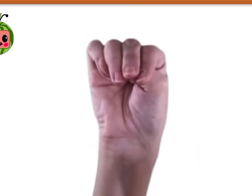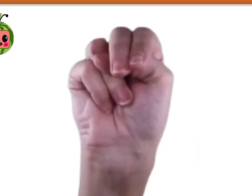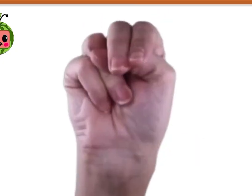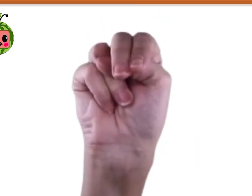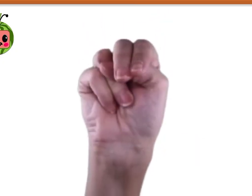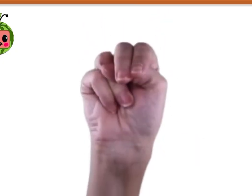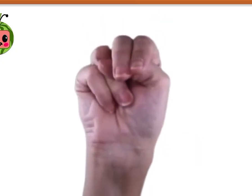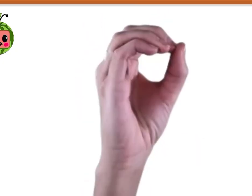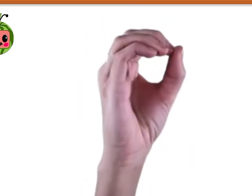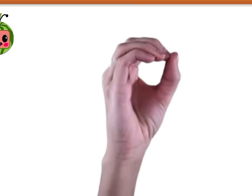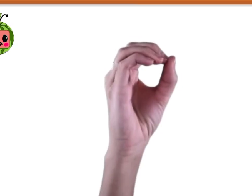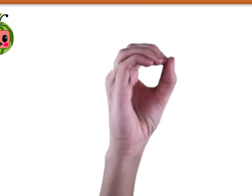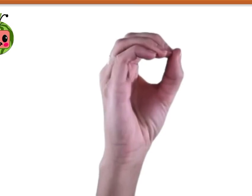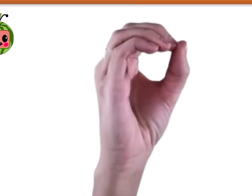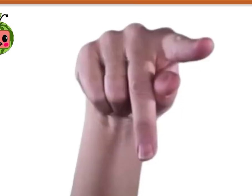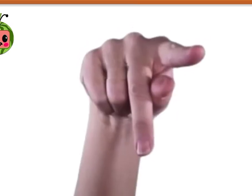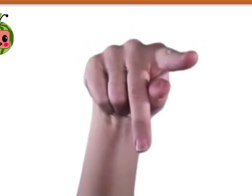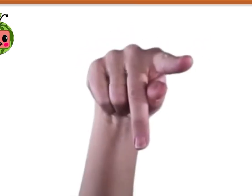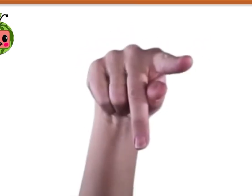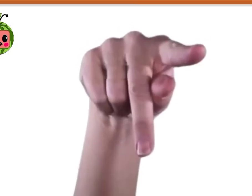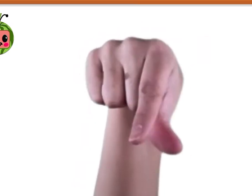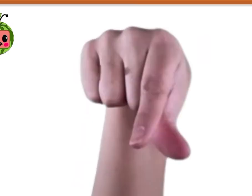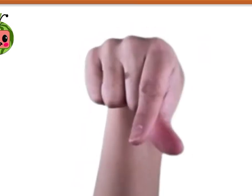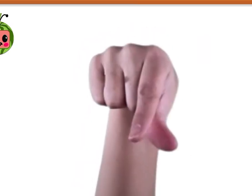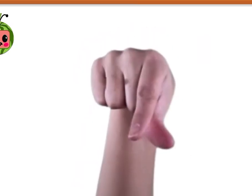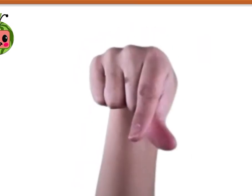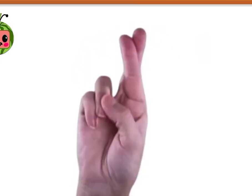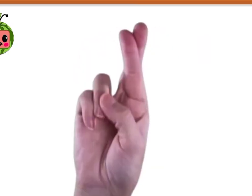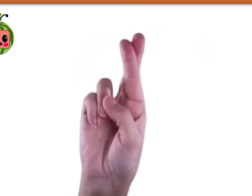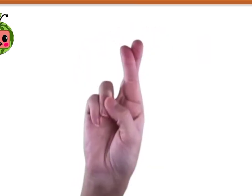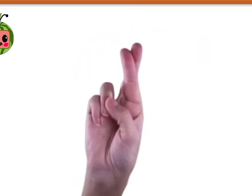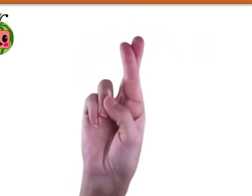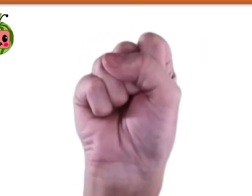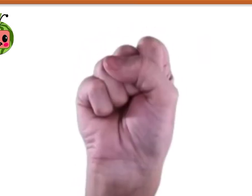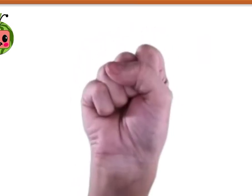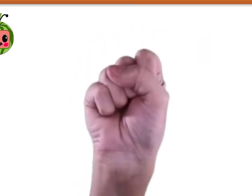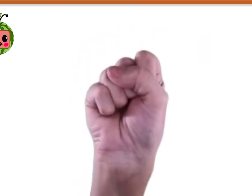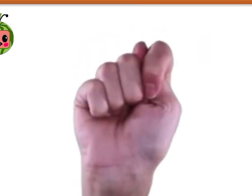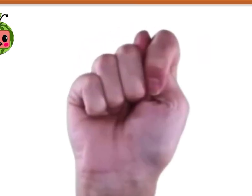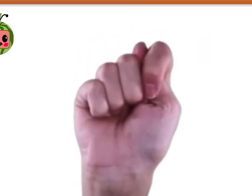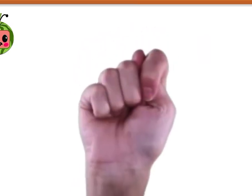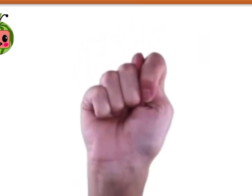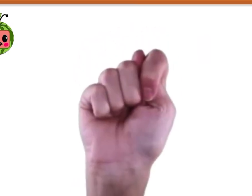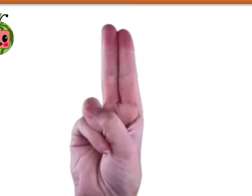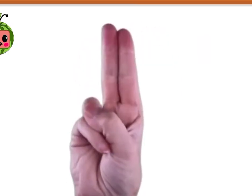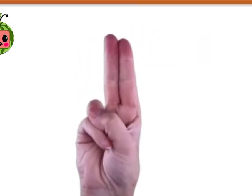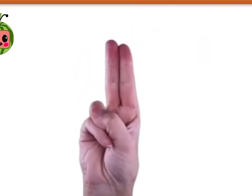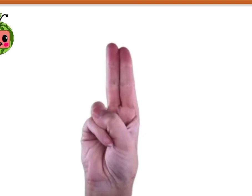N, O, P, Q, R, S, T, U,